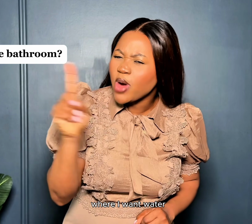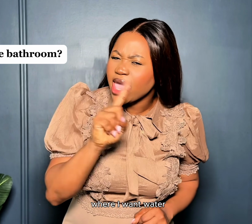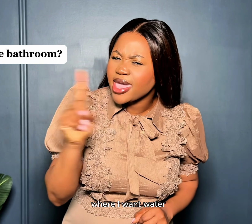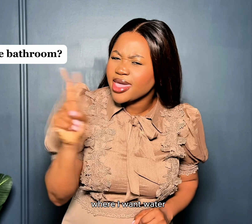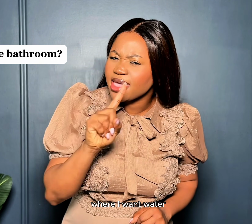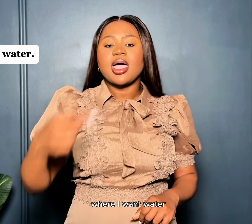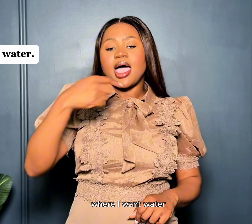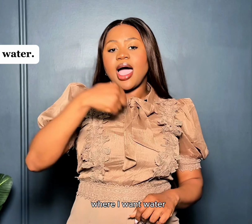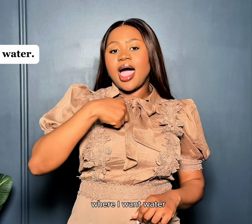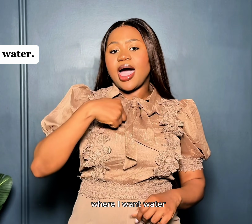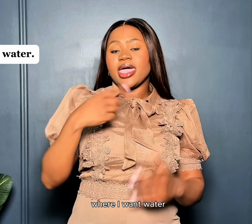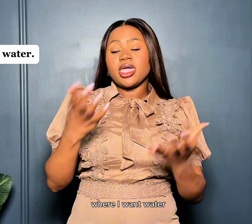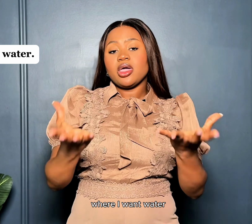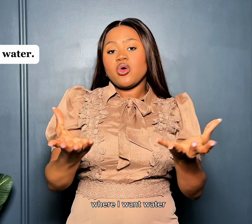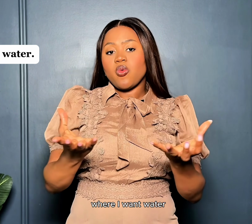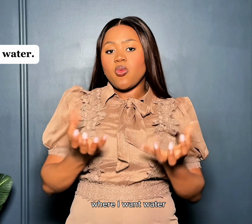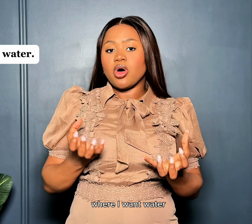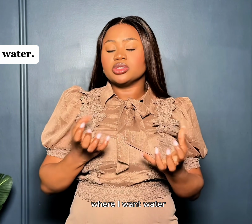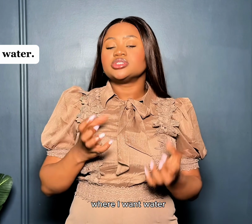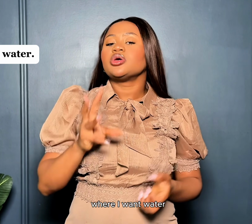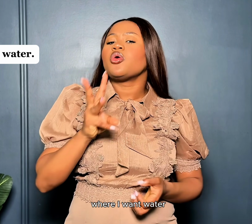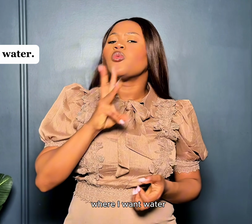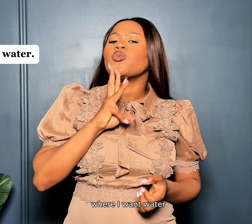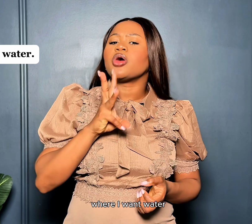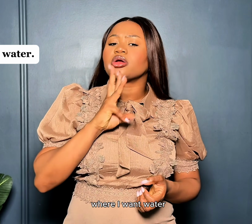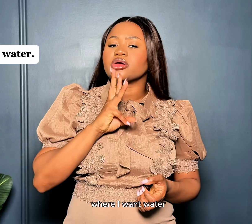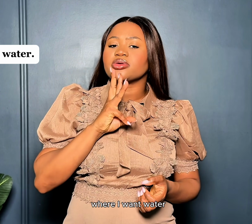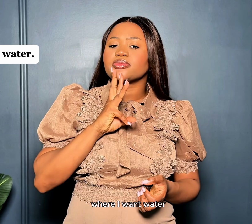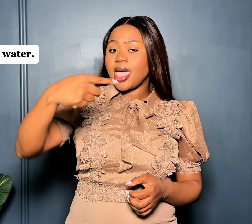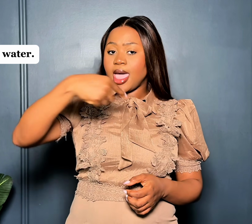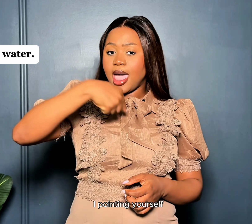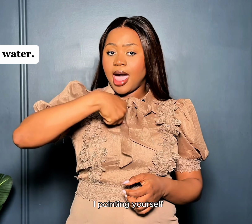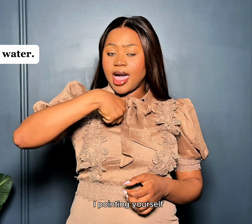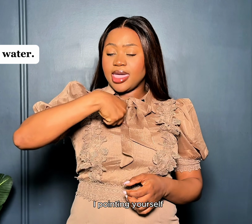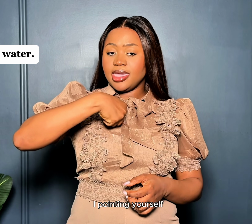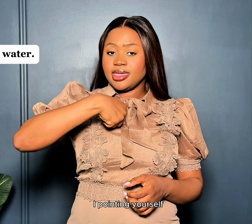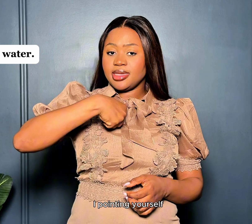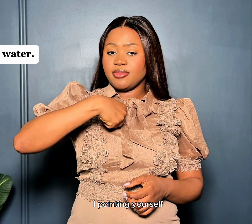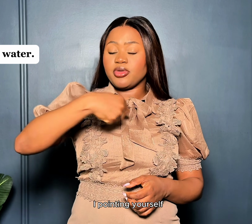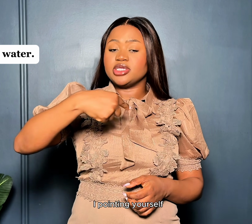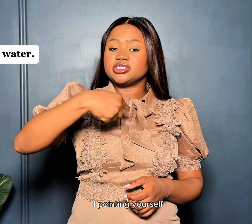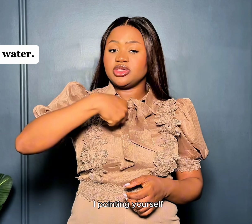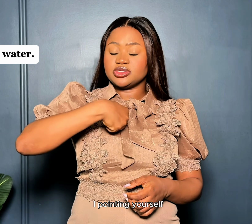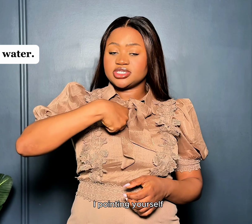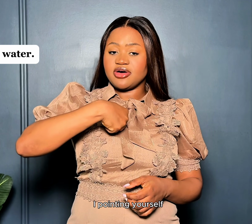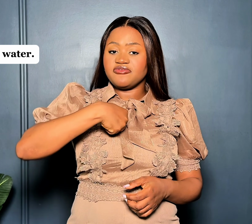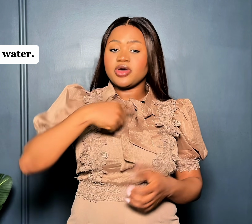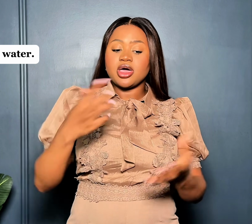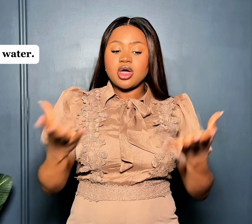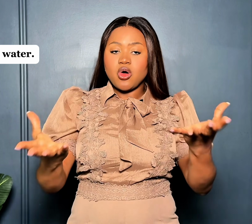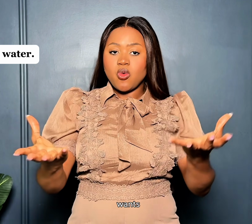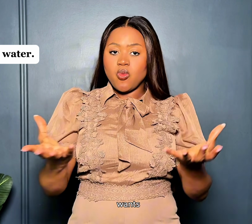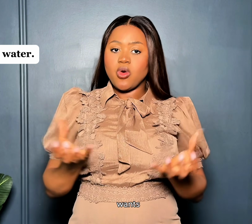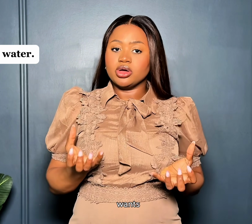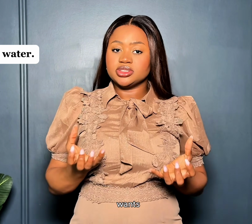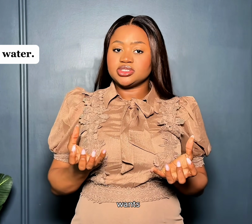where? I want water. I, pointing yourself, wants,